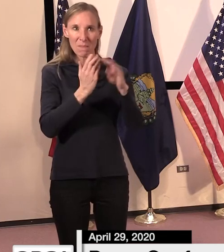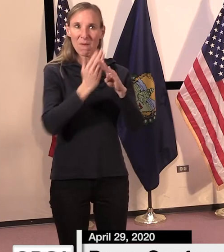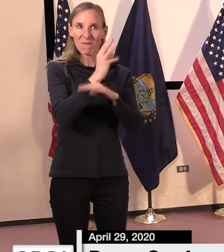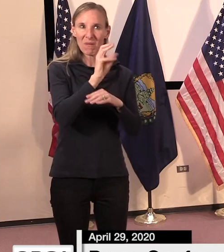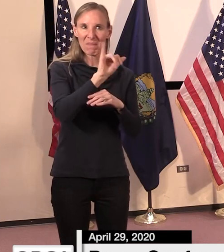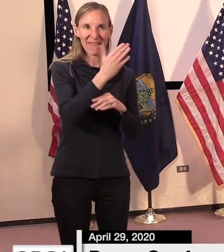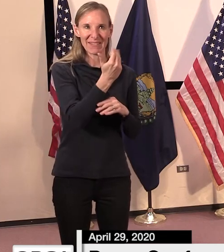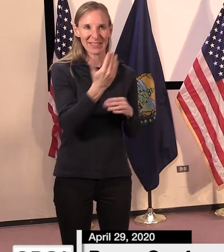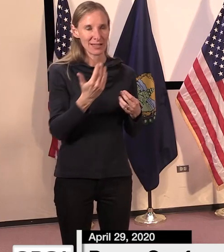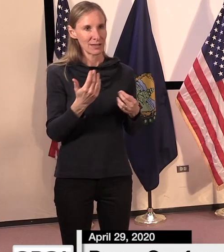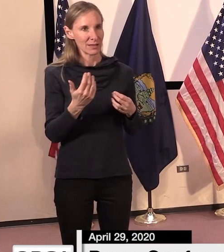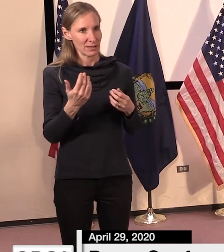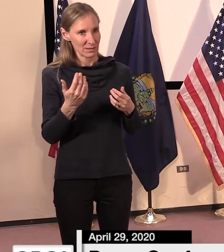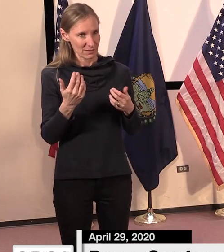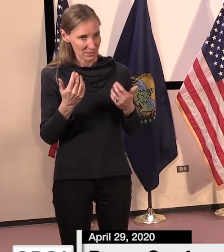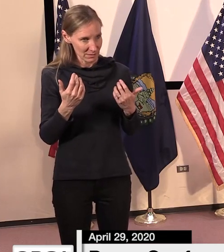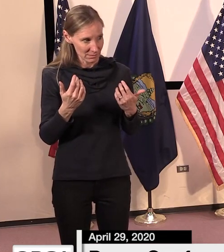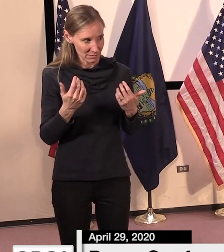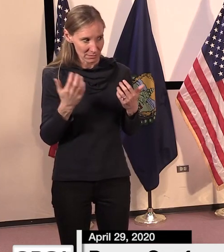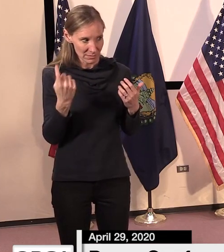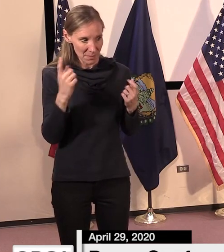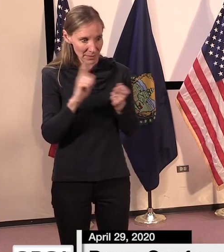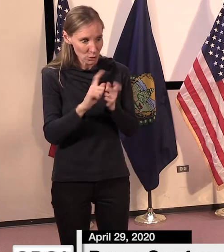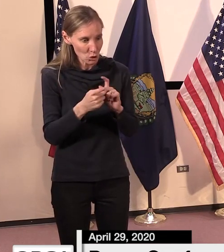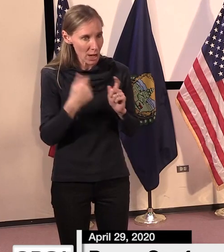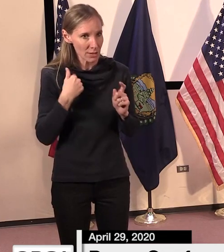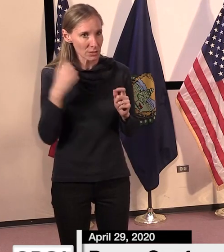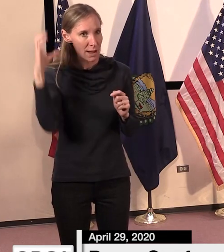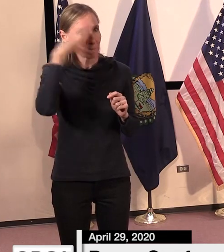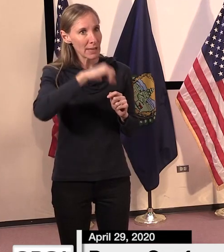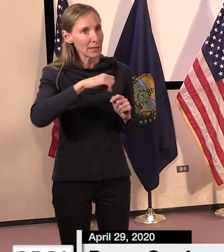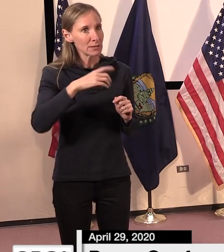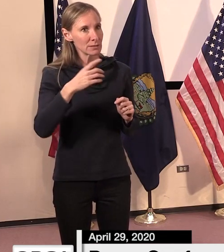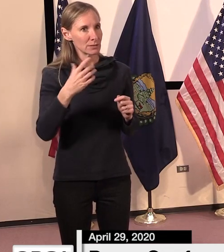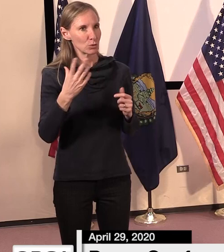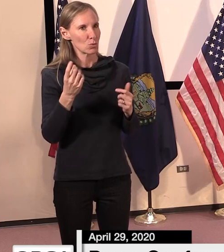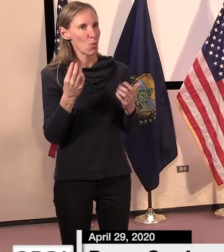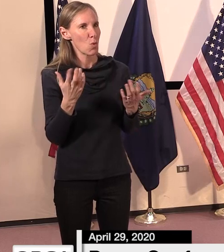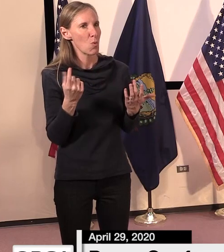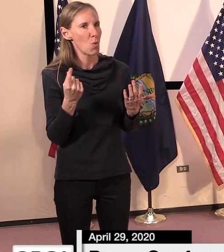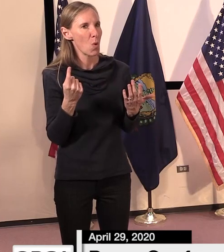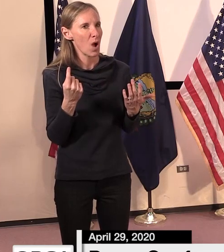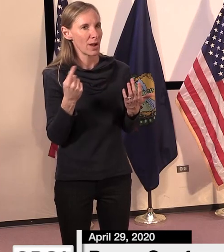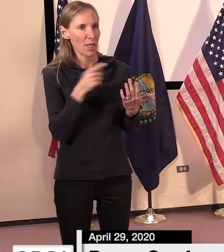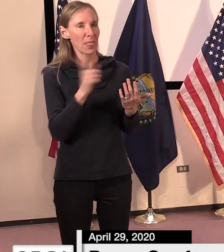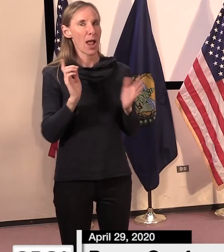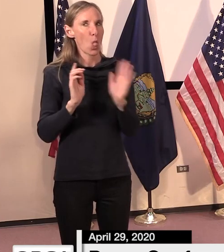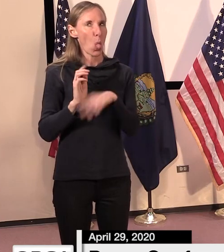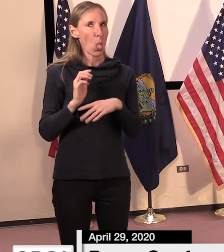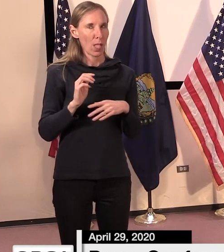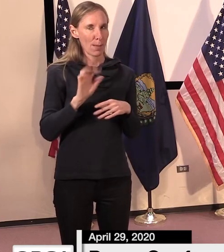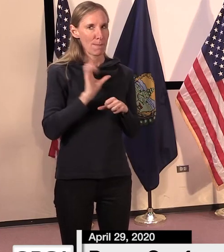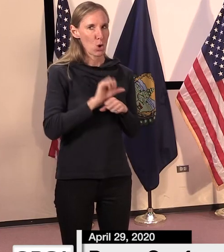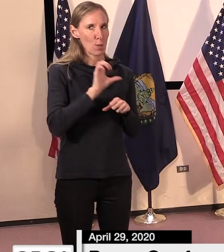wondering either maybe something has changed that I hadn't known about, or